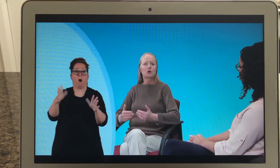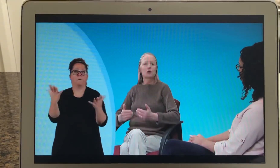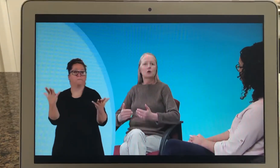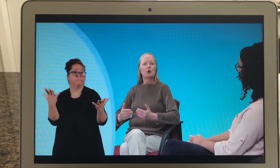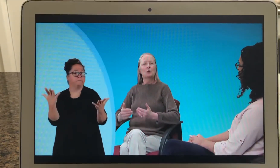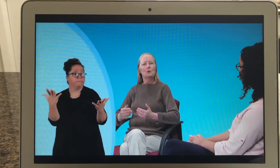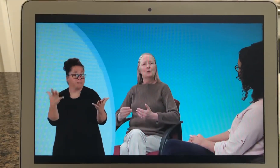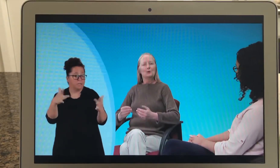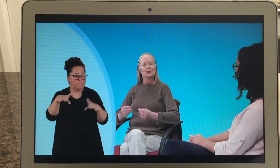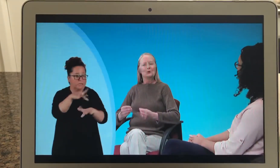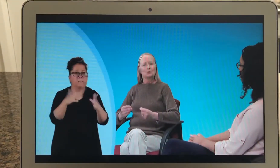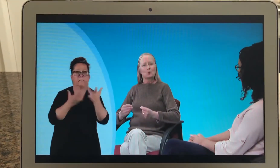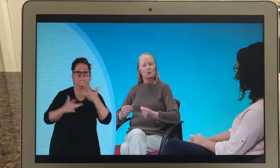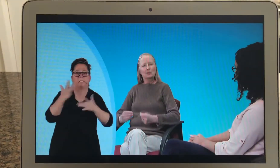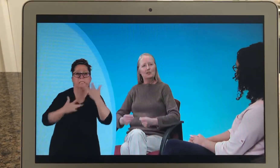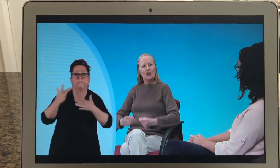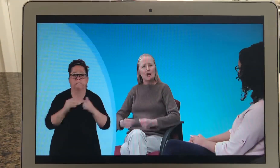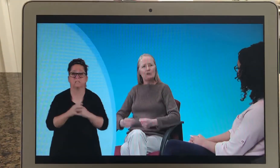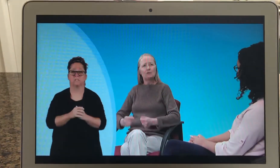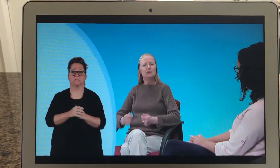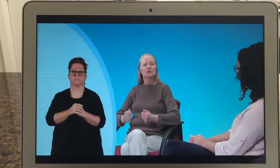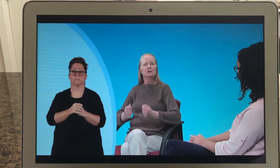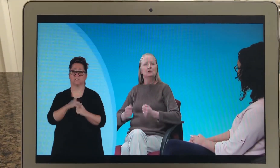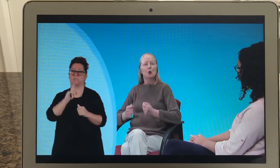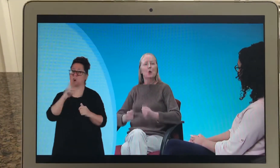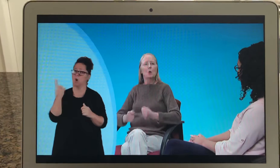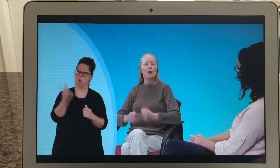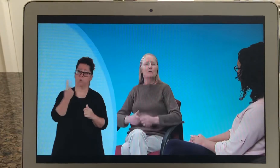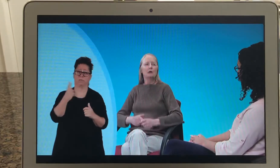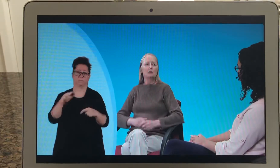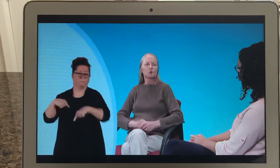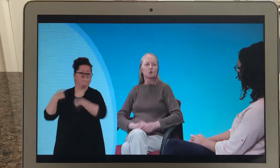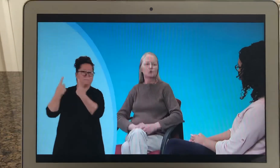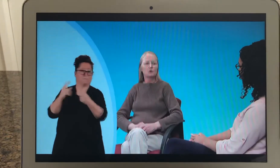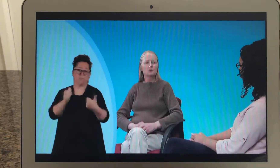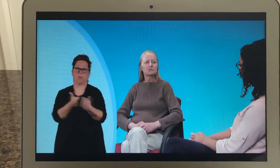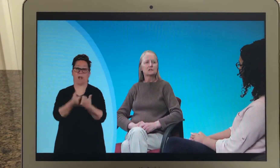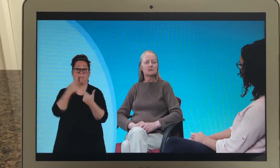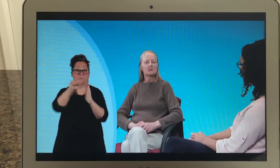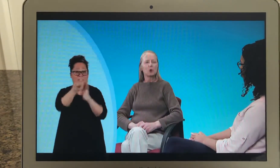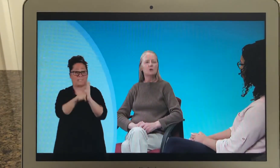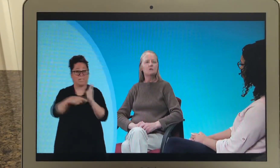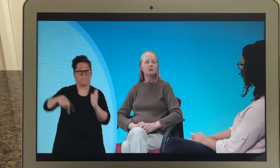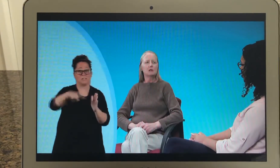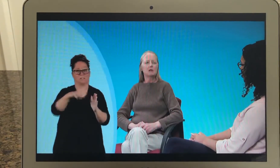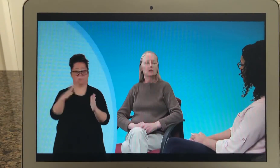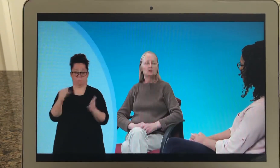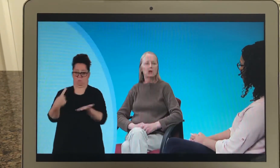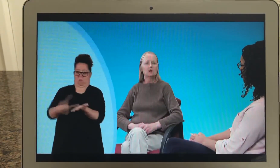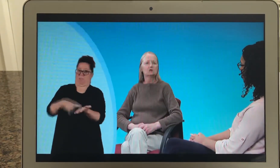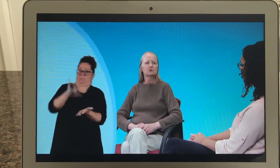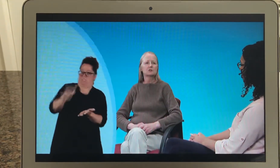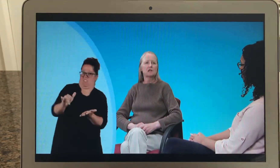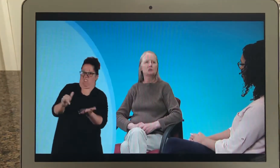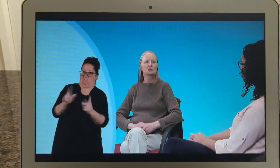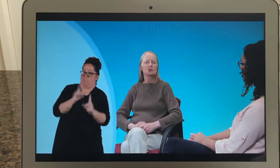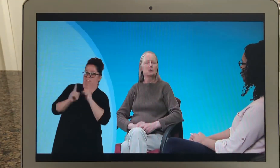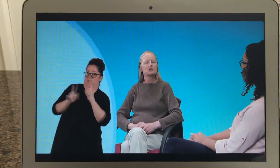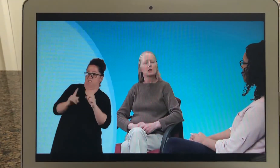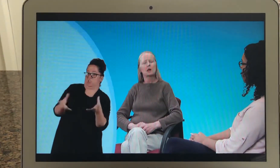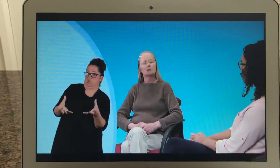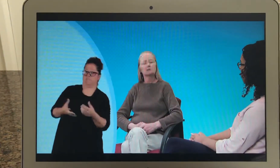enough, but we don't know what to do. There's always a challenge for the states